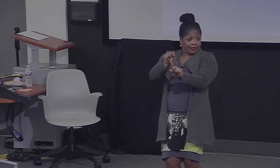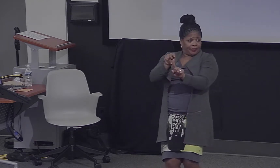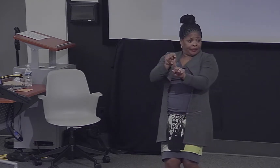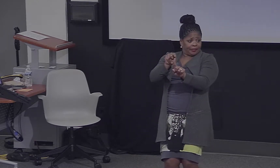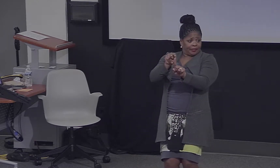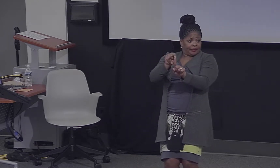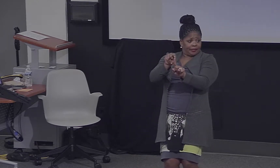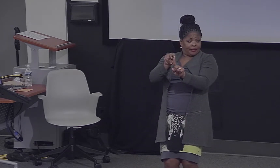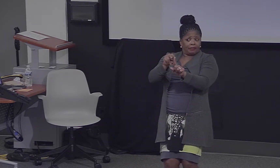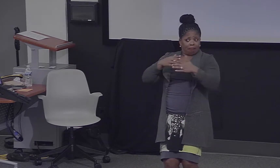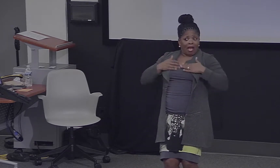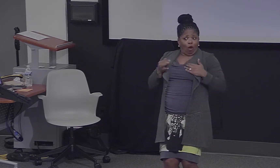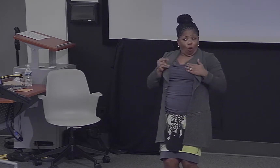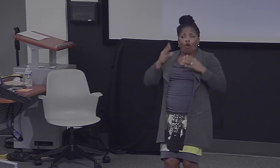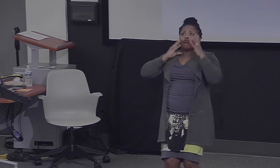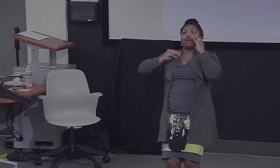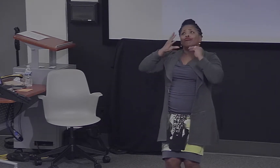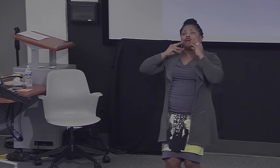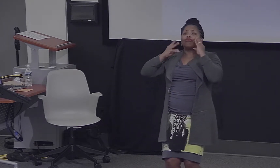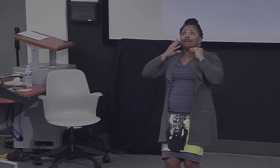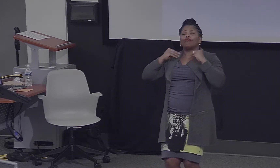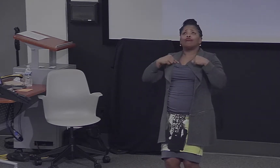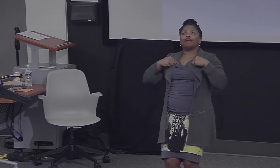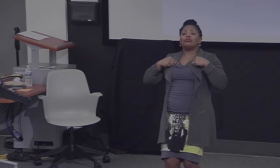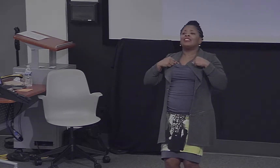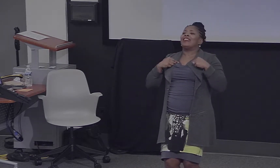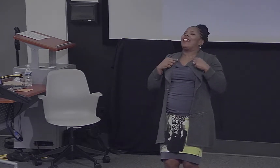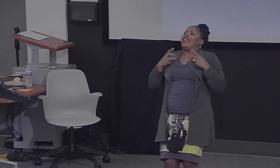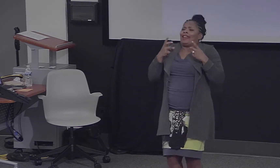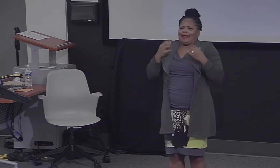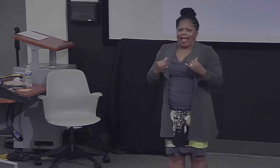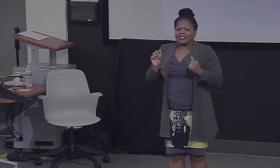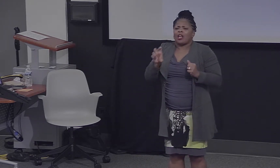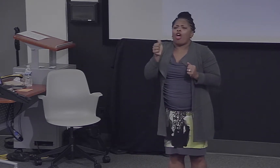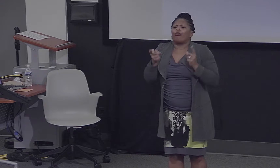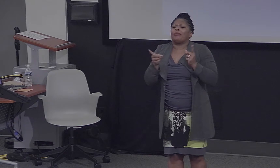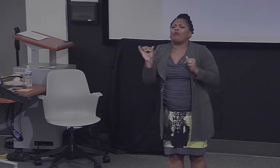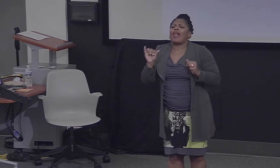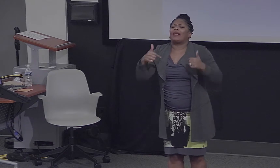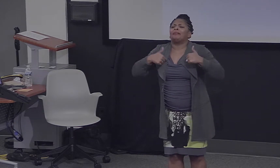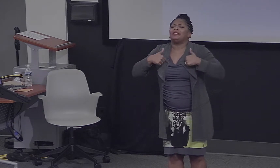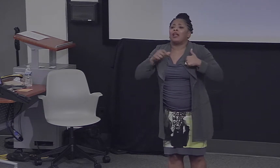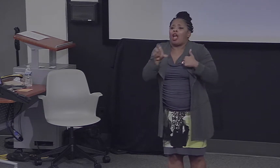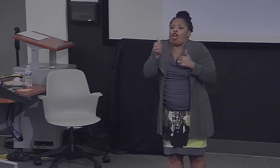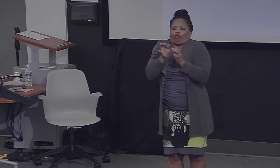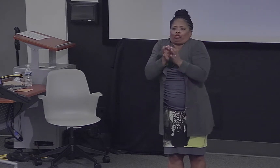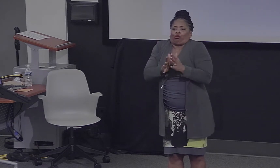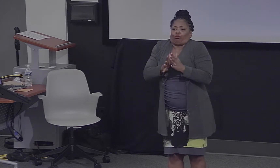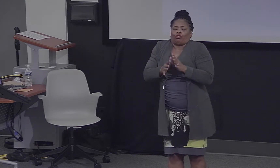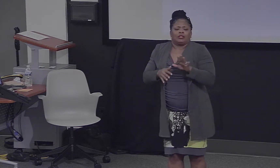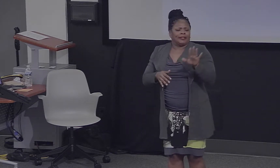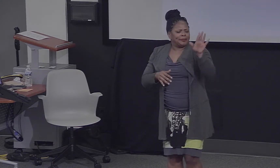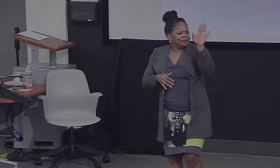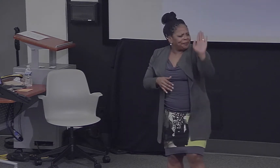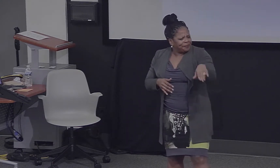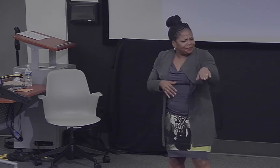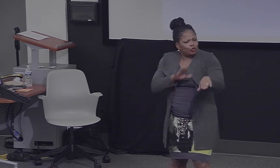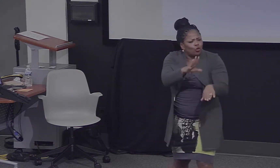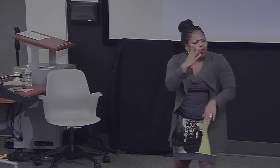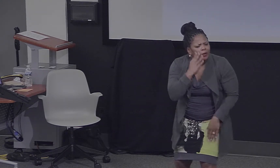And when you use institutional ethnography, you start from the researcher's perspective and standpoint. So for me, I'm an